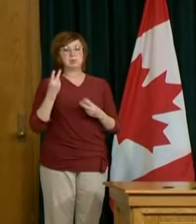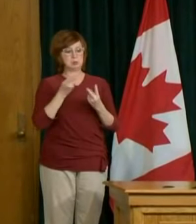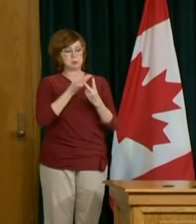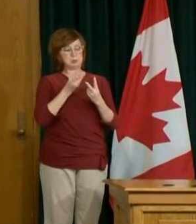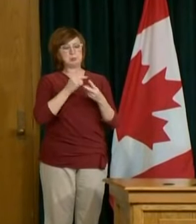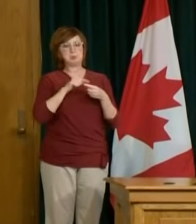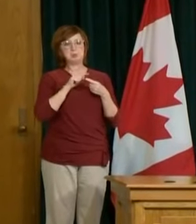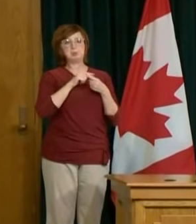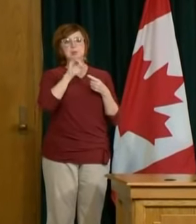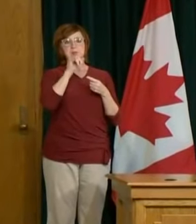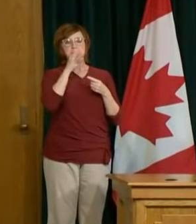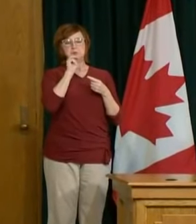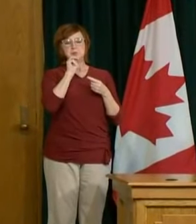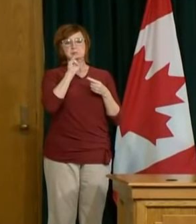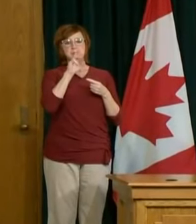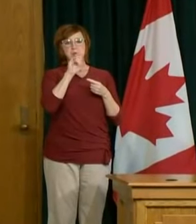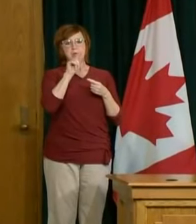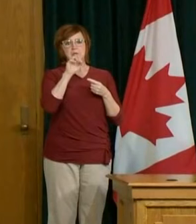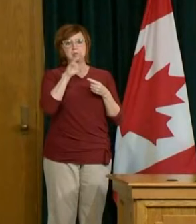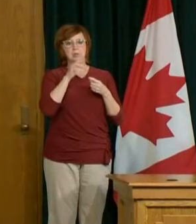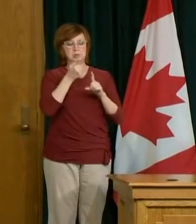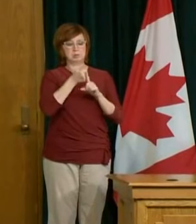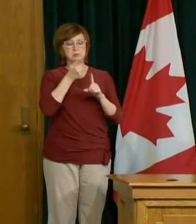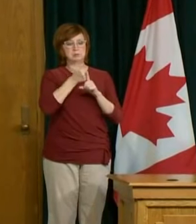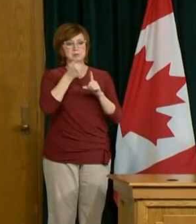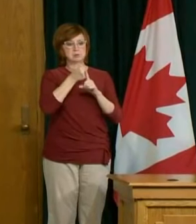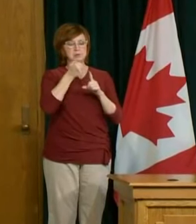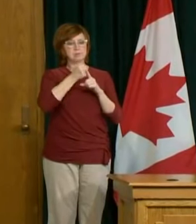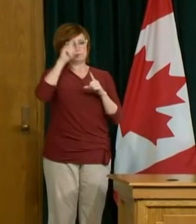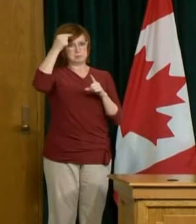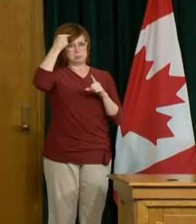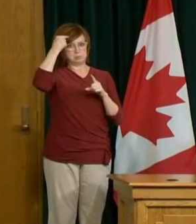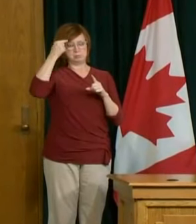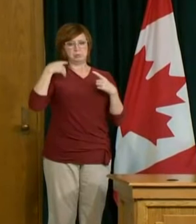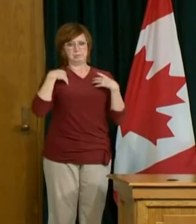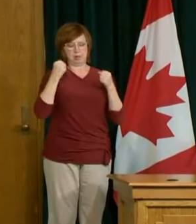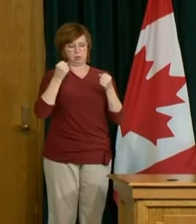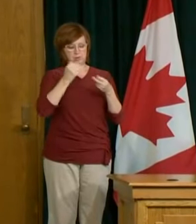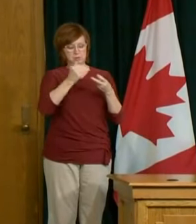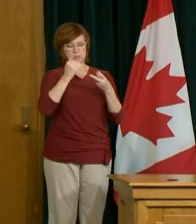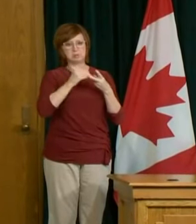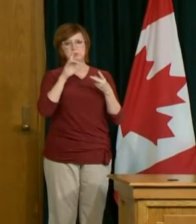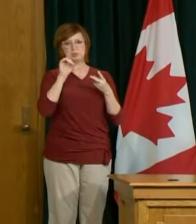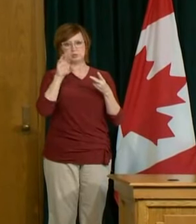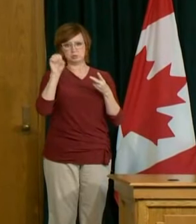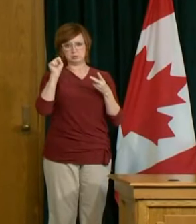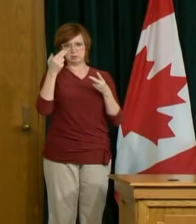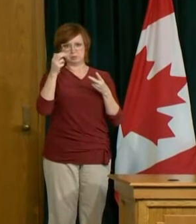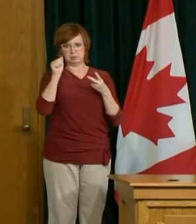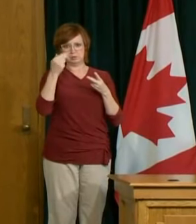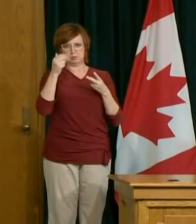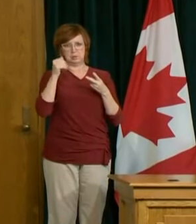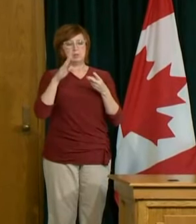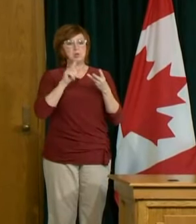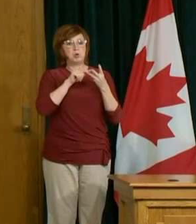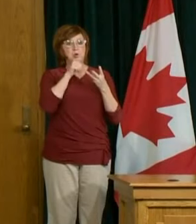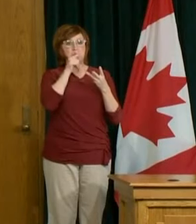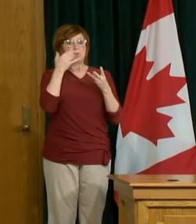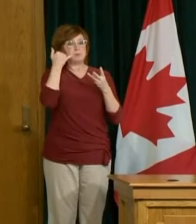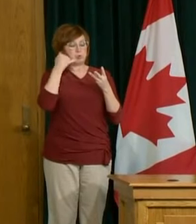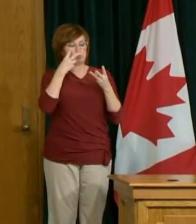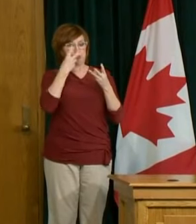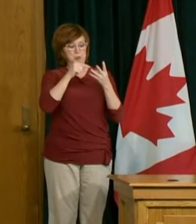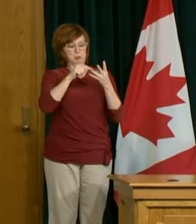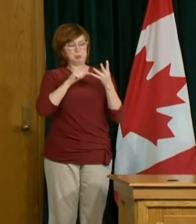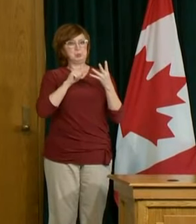Health Officer Dr. Saqib Shahab. Joining us on the line from Saskatoon is Scott Livingstone, CEO of the